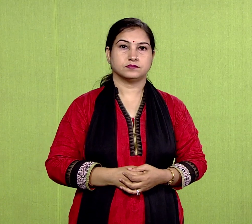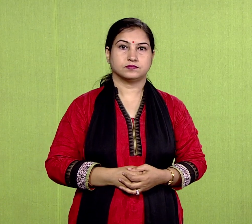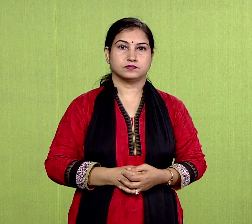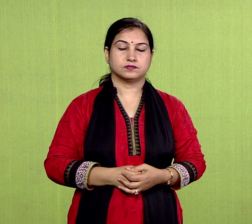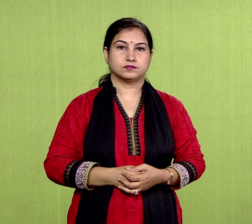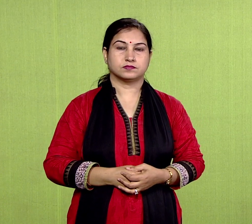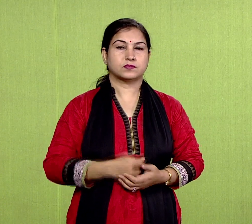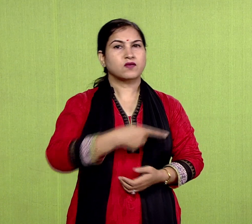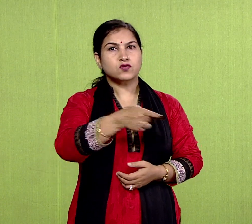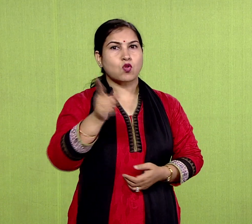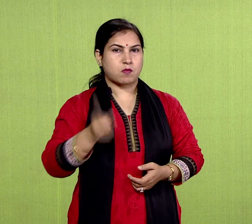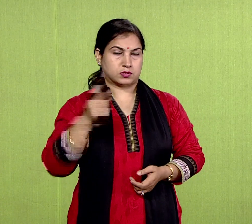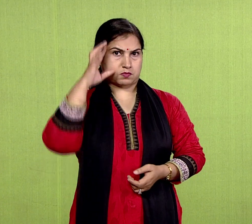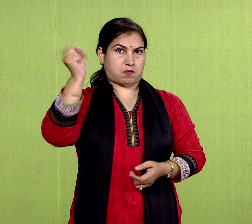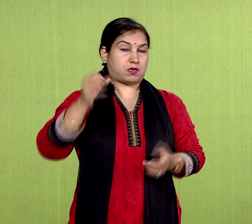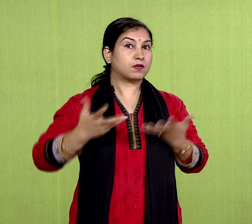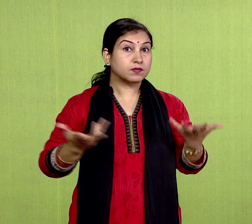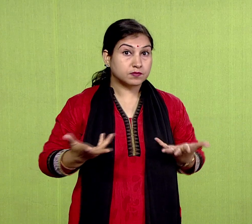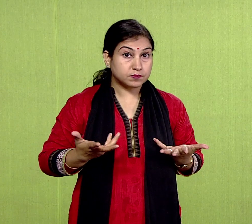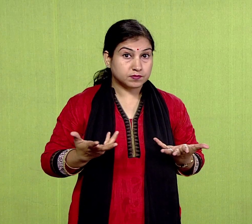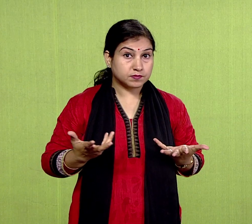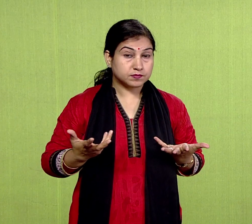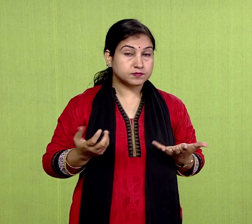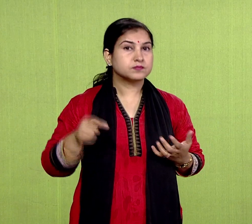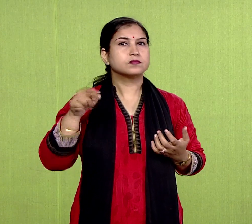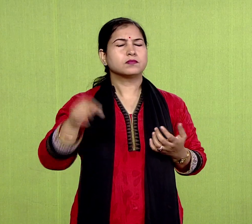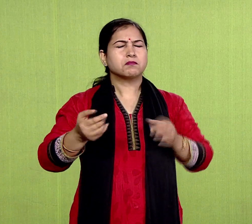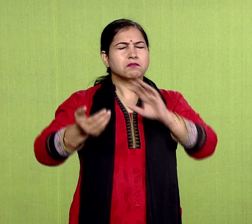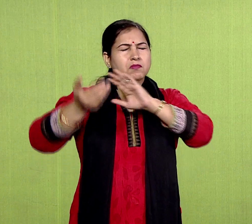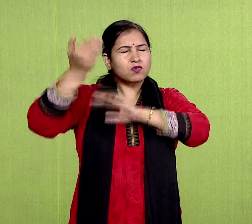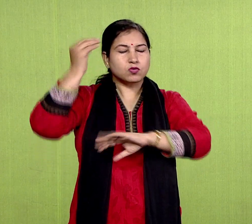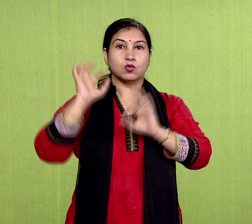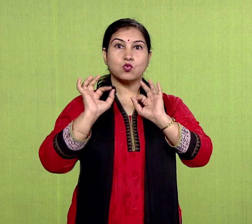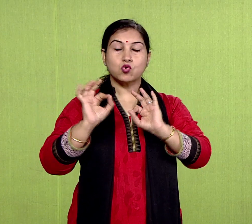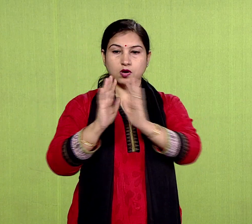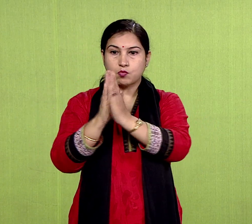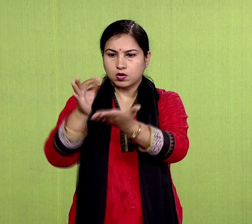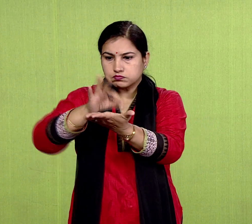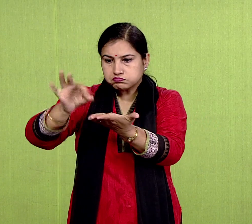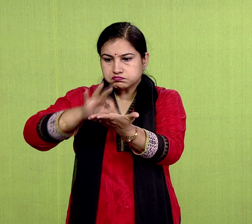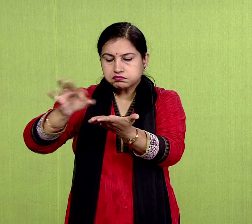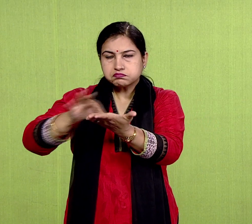We must remember that a lot of good literature was also produced in